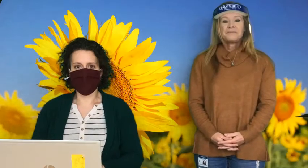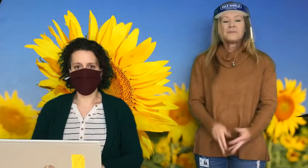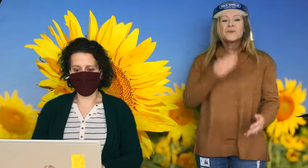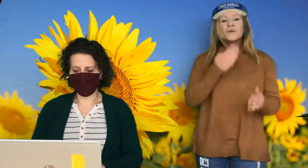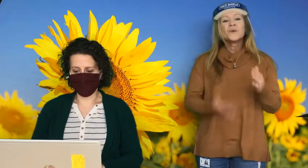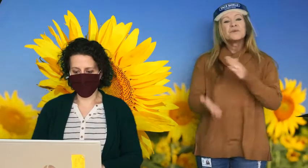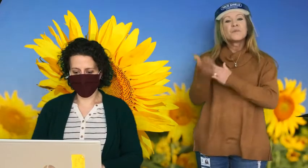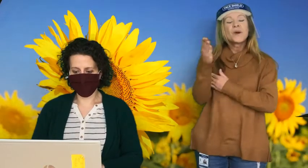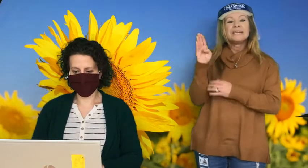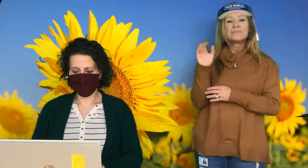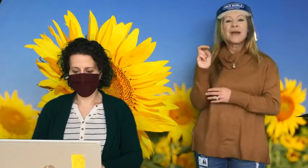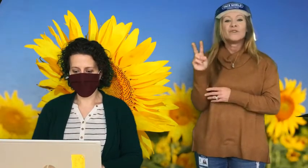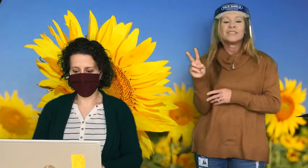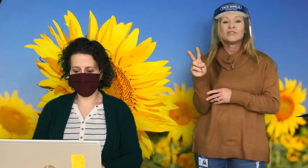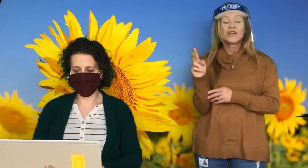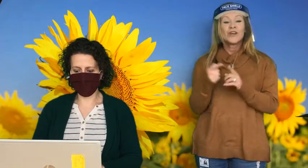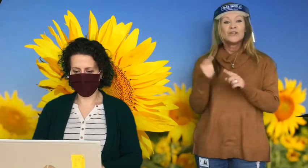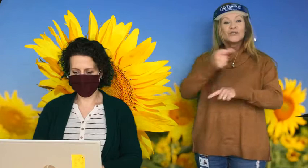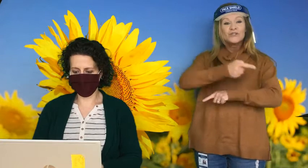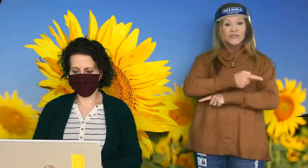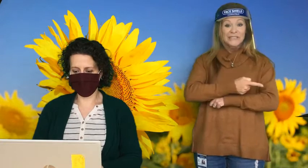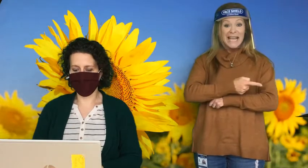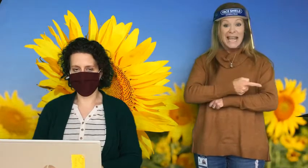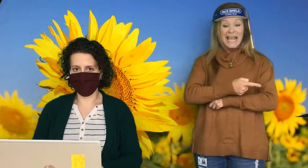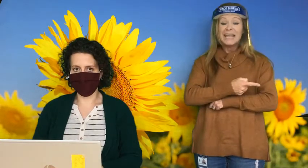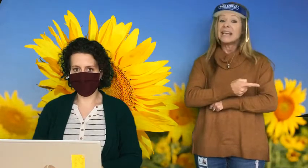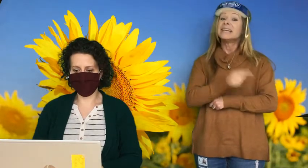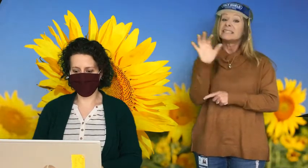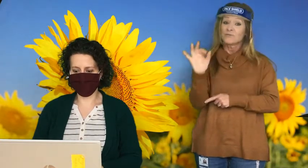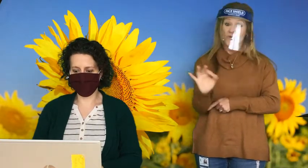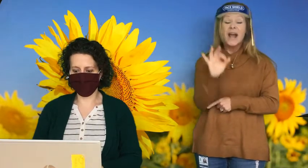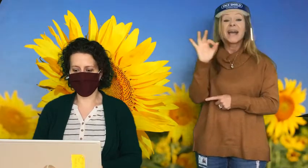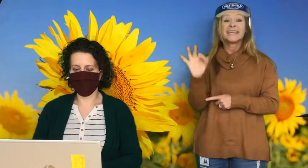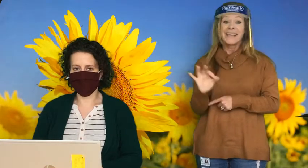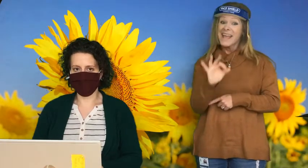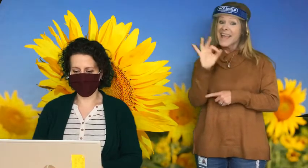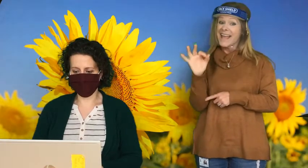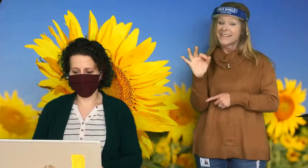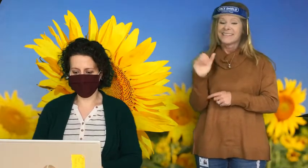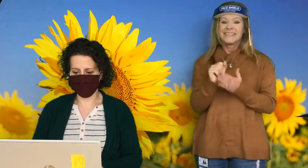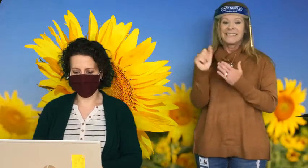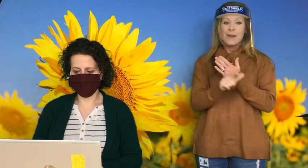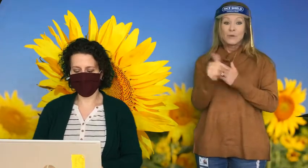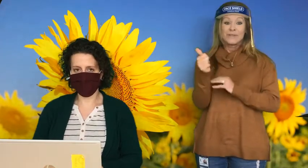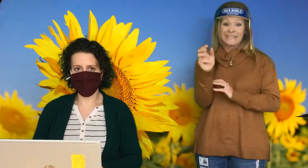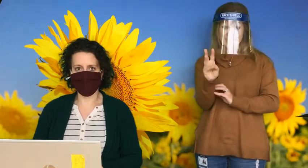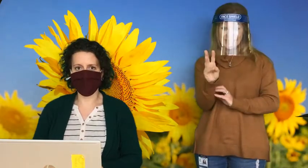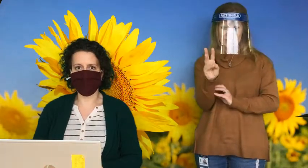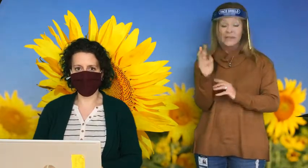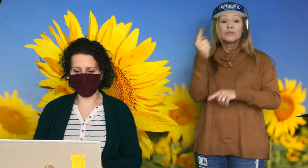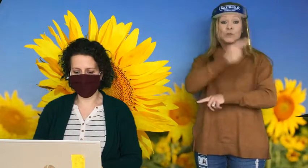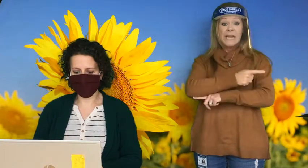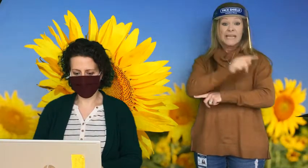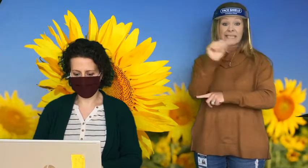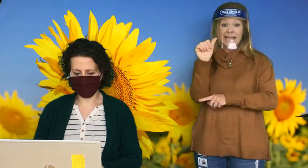Good morning, Beveridge. Today is Friday, April 16th. Today is an